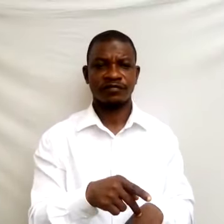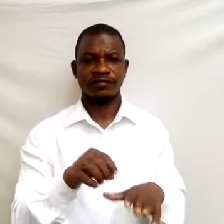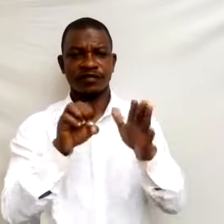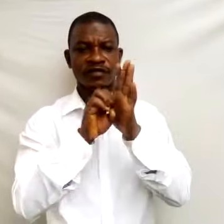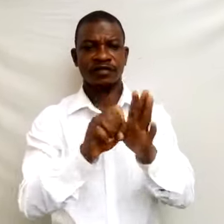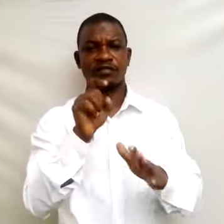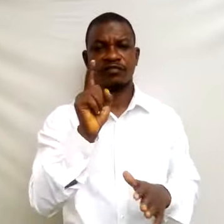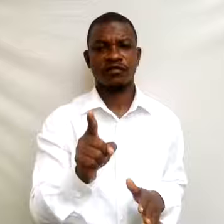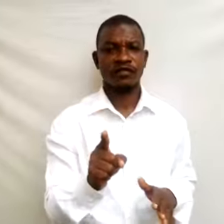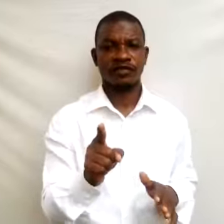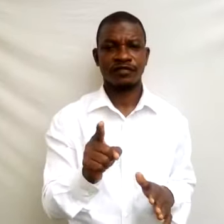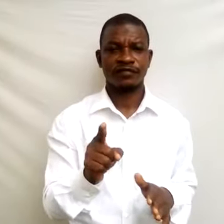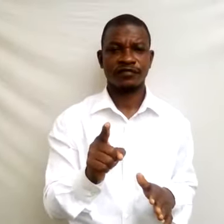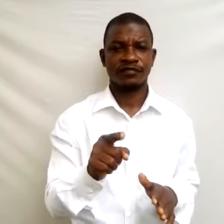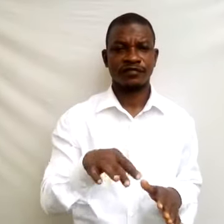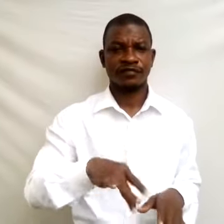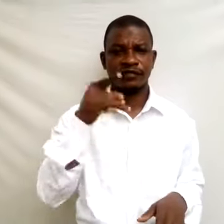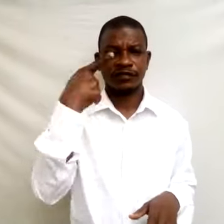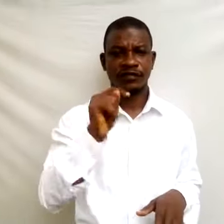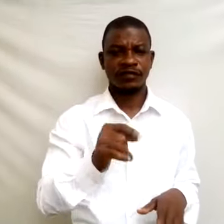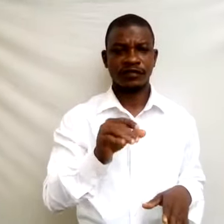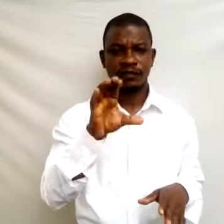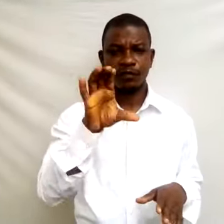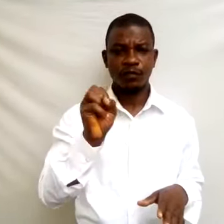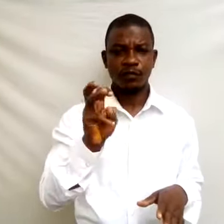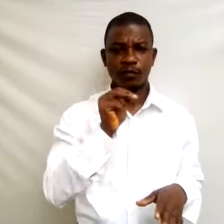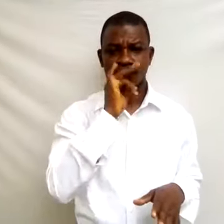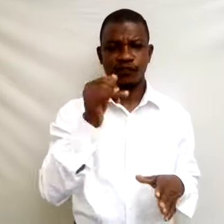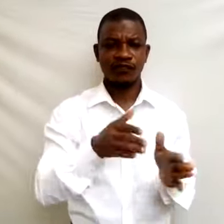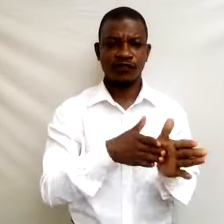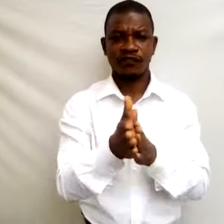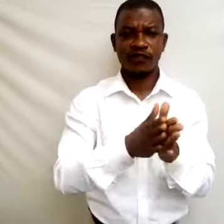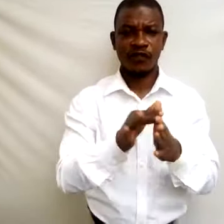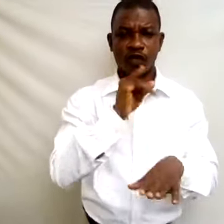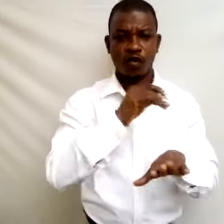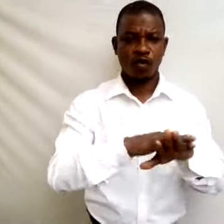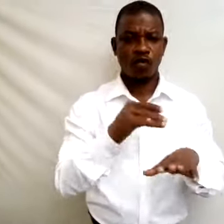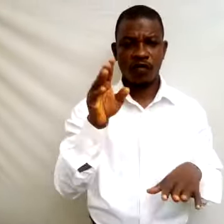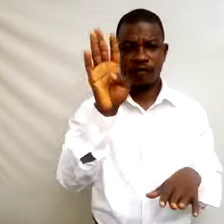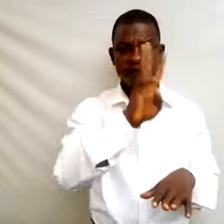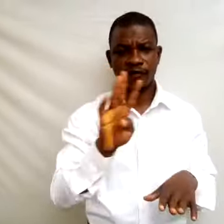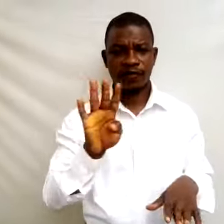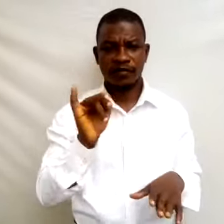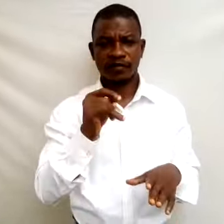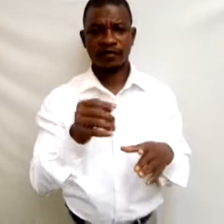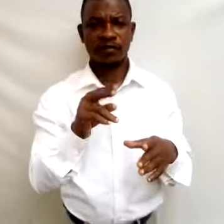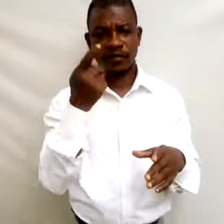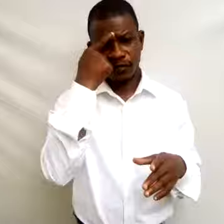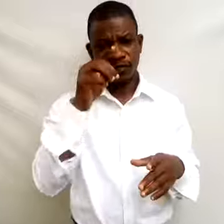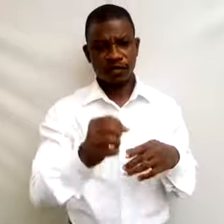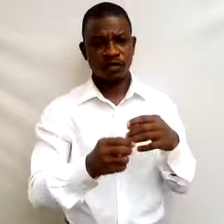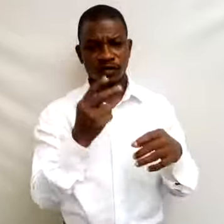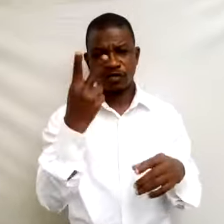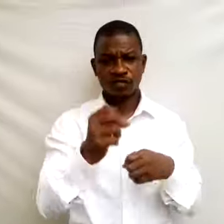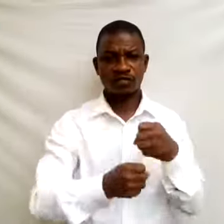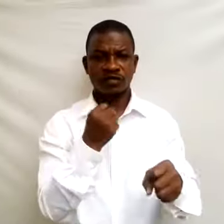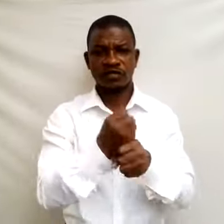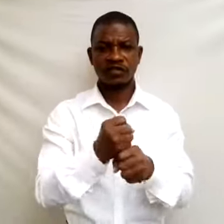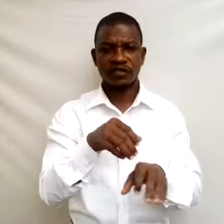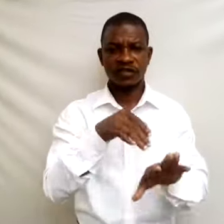1. Find the compound interest on 400 naira for 2 years at